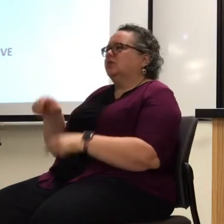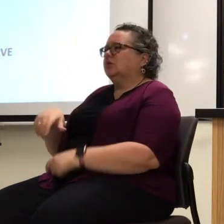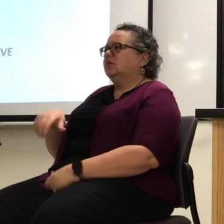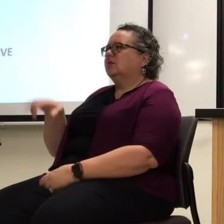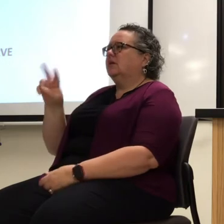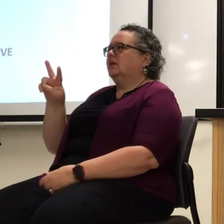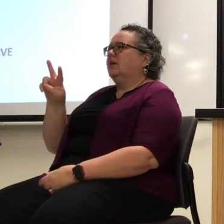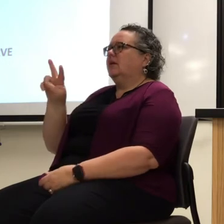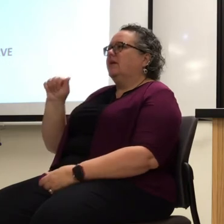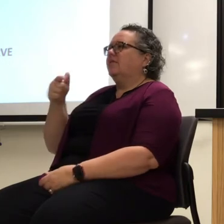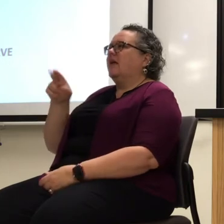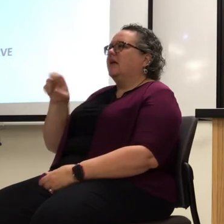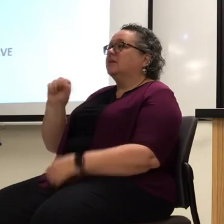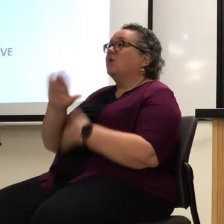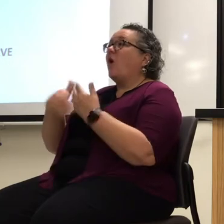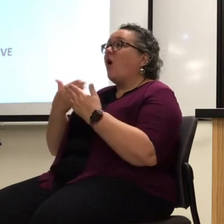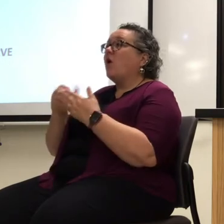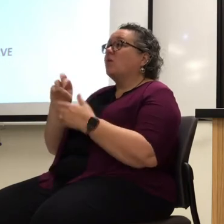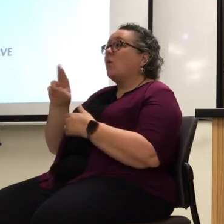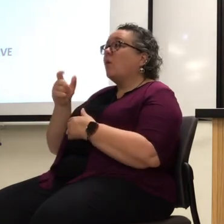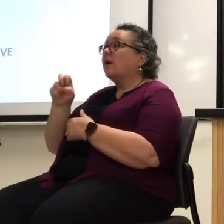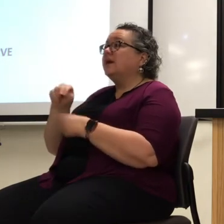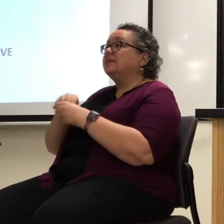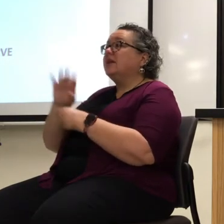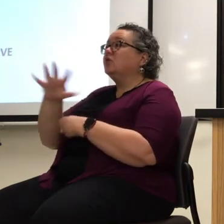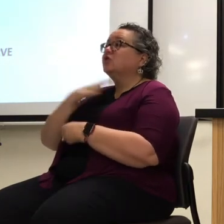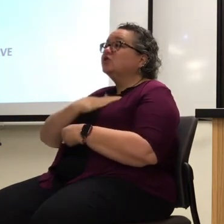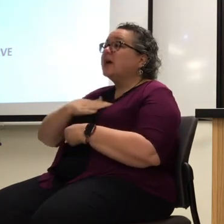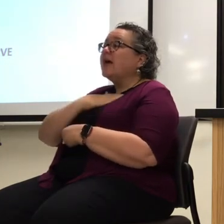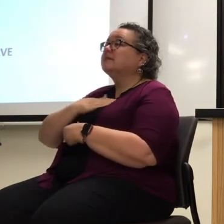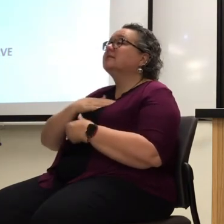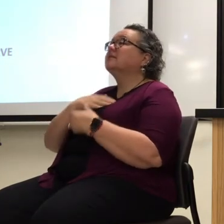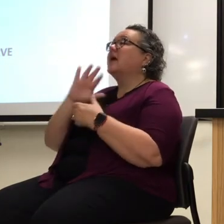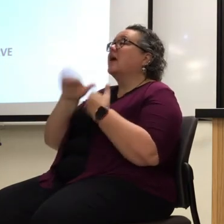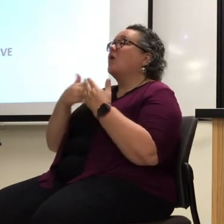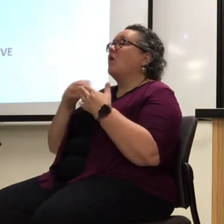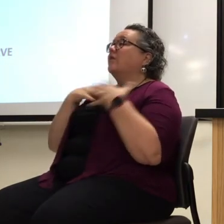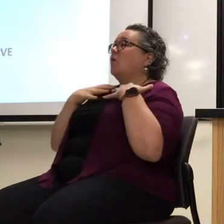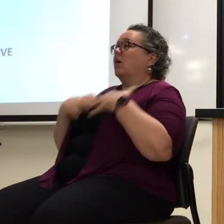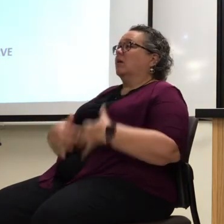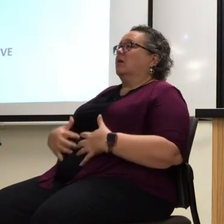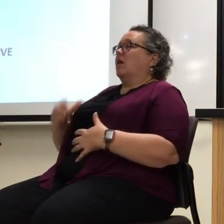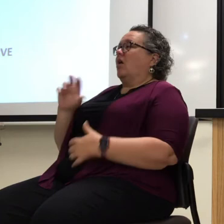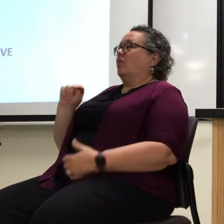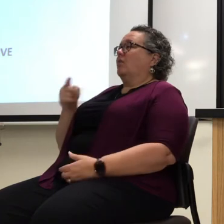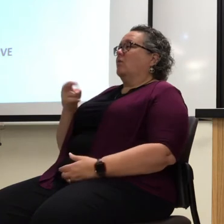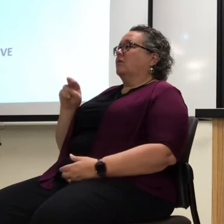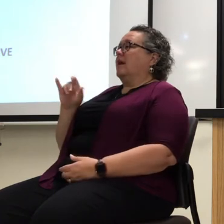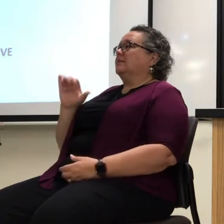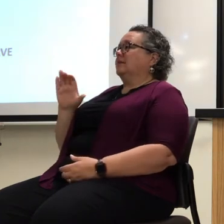All the organs of your chest and basically thoracic and abdominal cavities get that viscera.